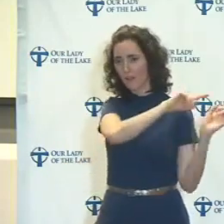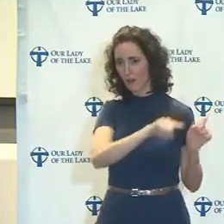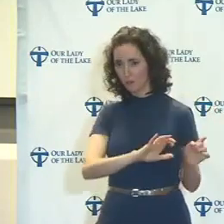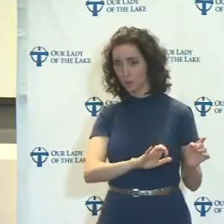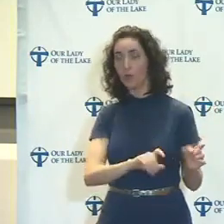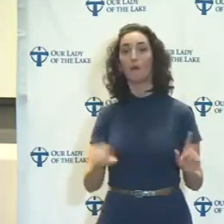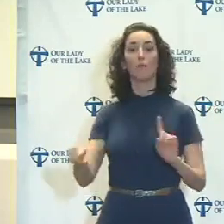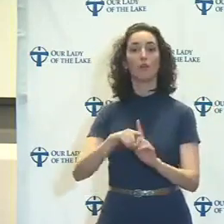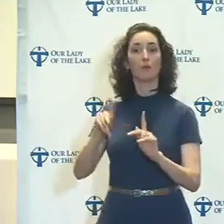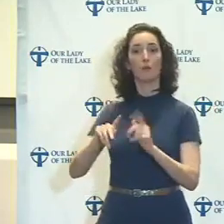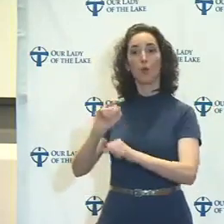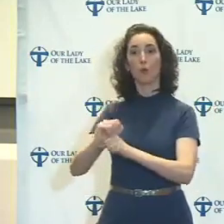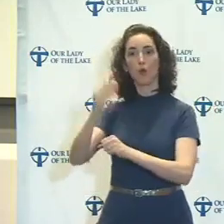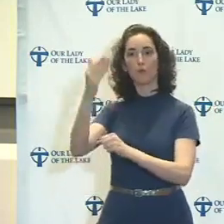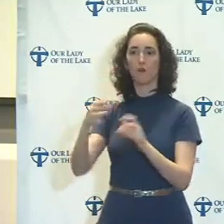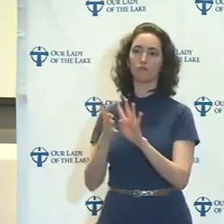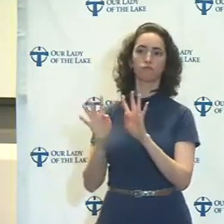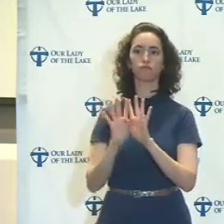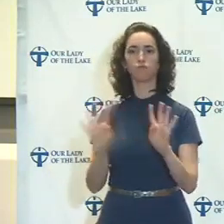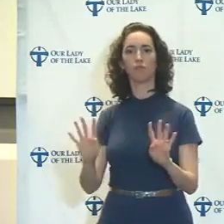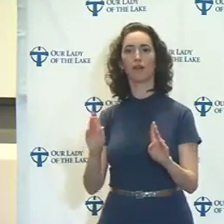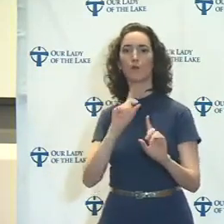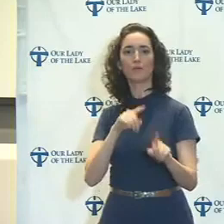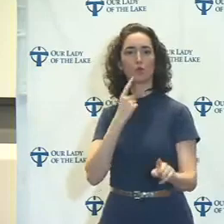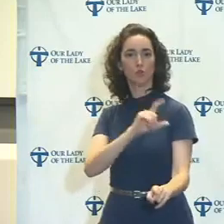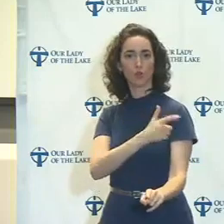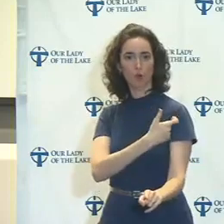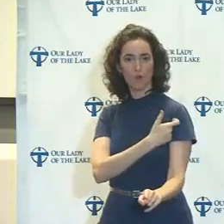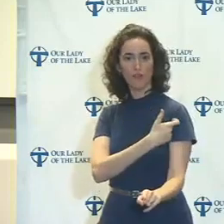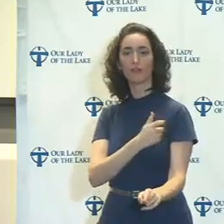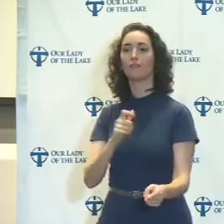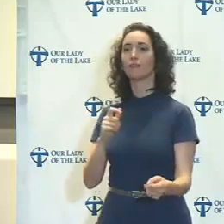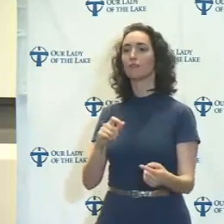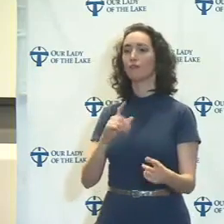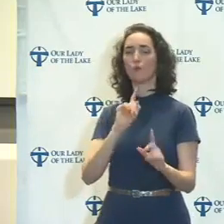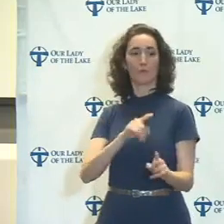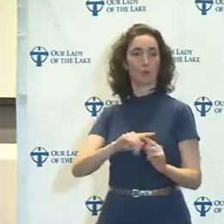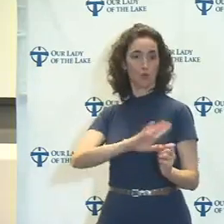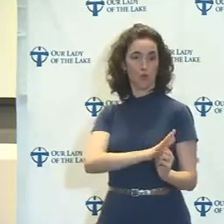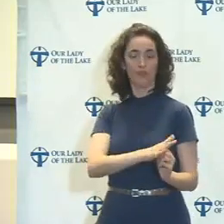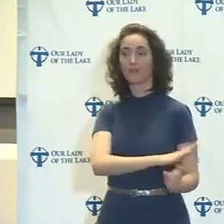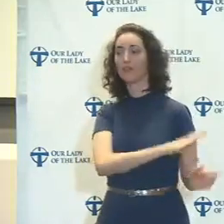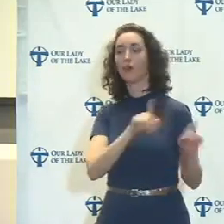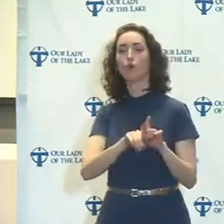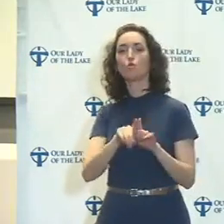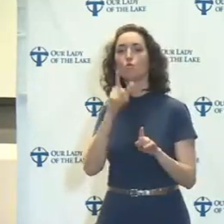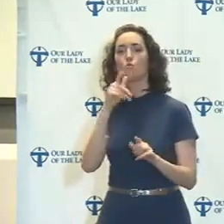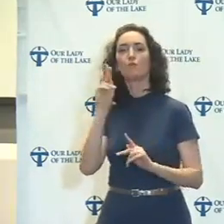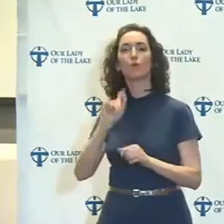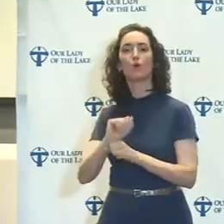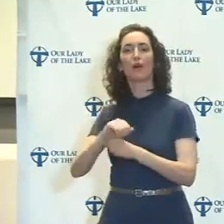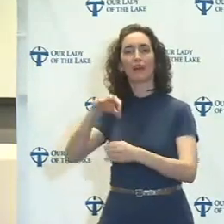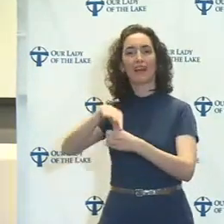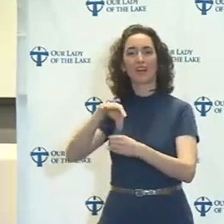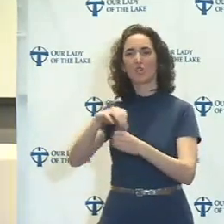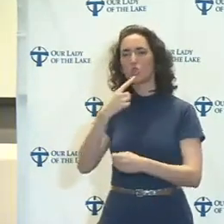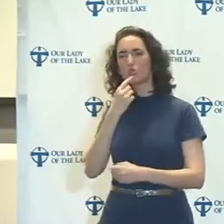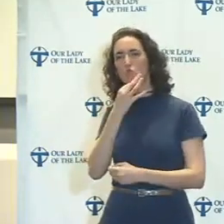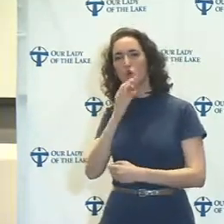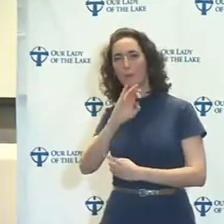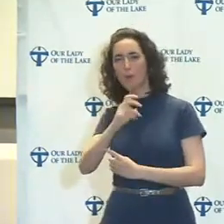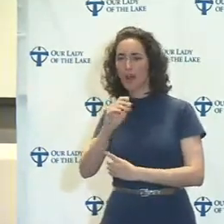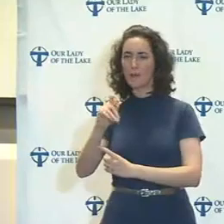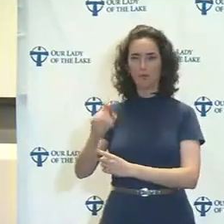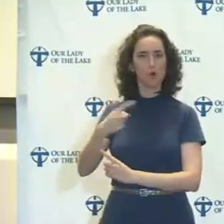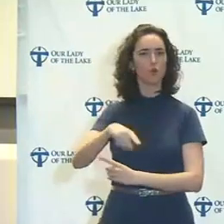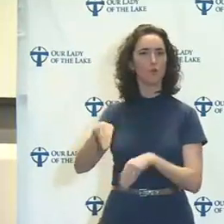responders and also some election workers for the March and April elections that'll be coming up shortly. So